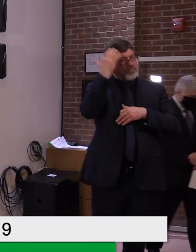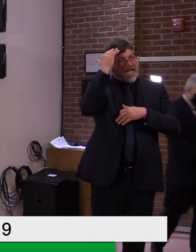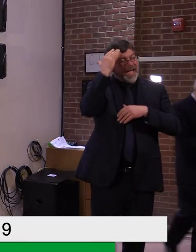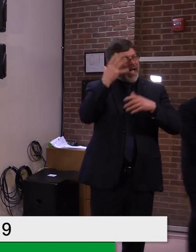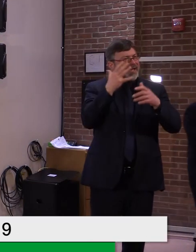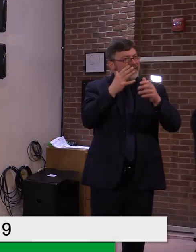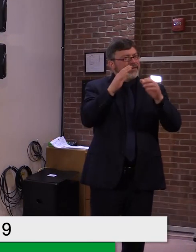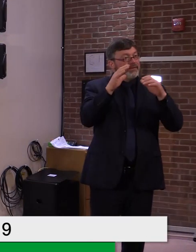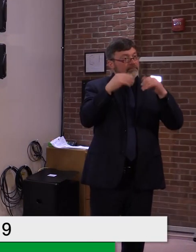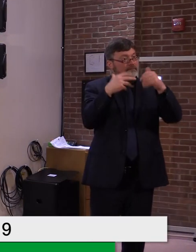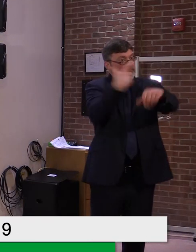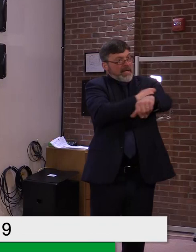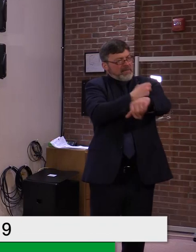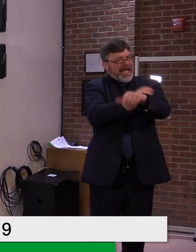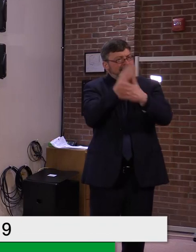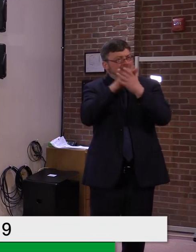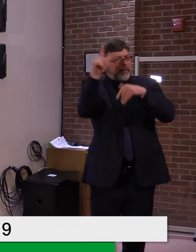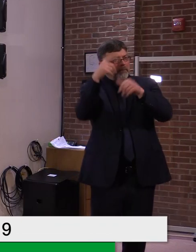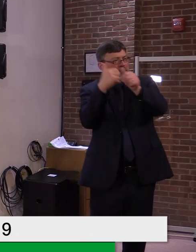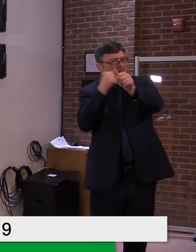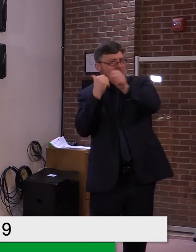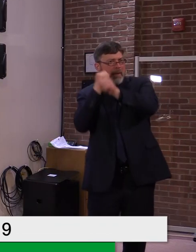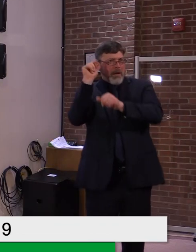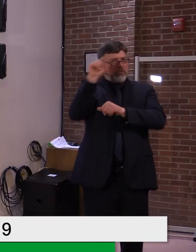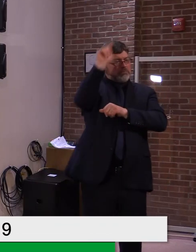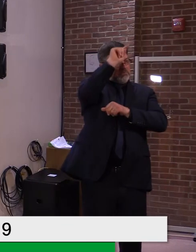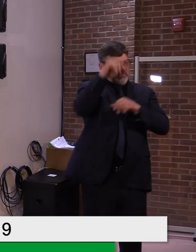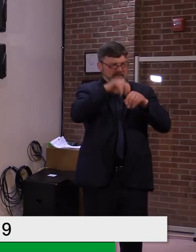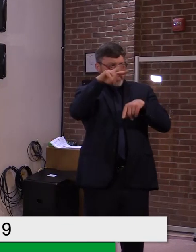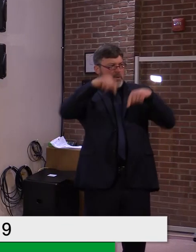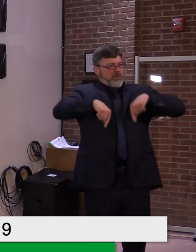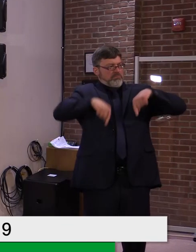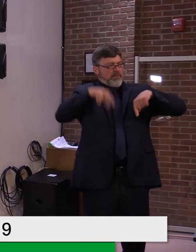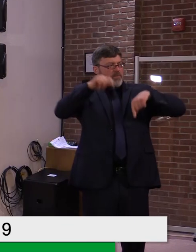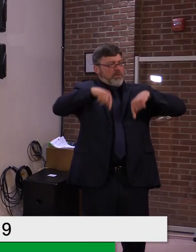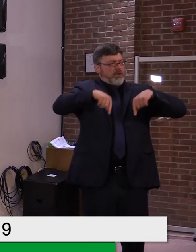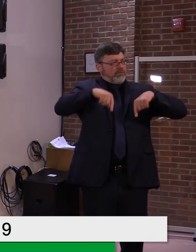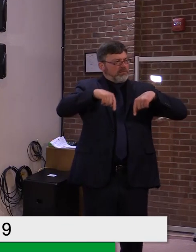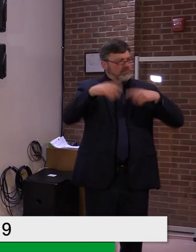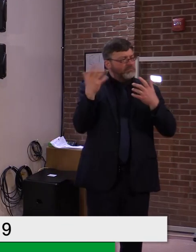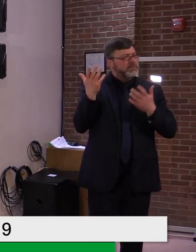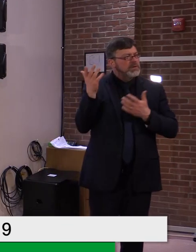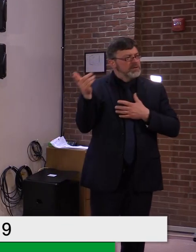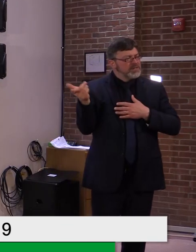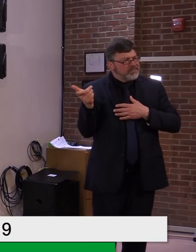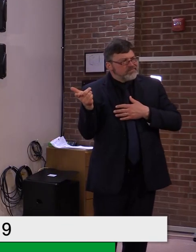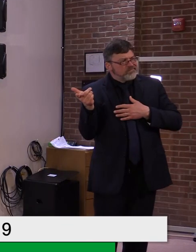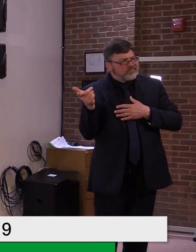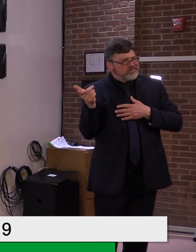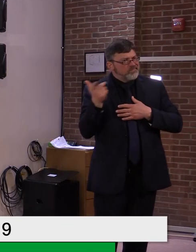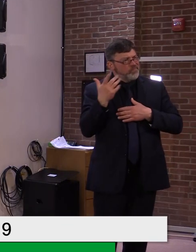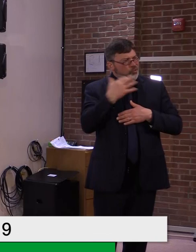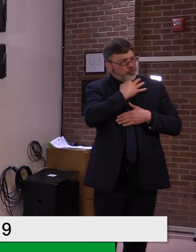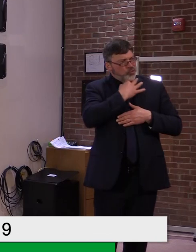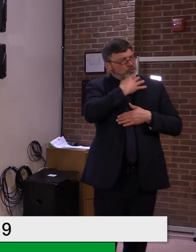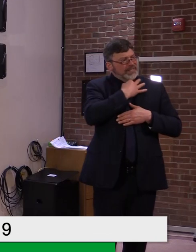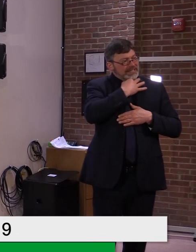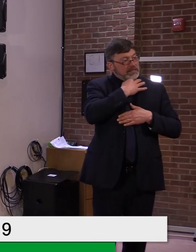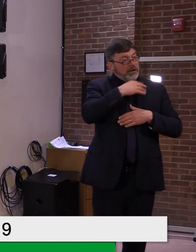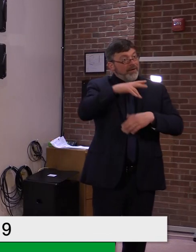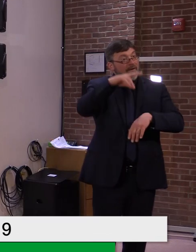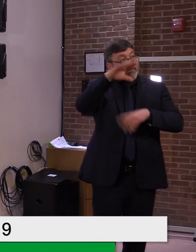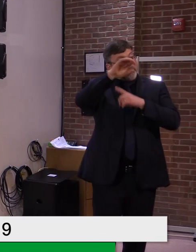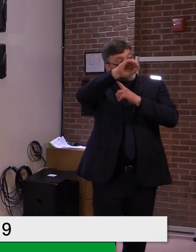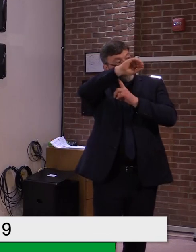is there potentially any connection between vaccination rates and new cases at this point, or is it much too soon to be able to see a trend in that